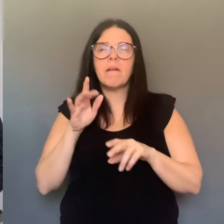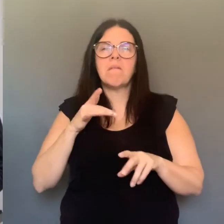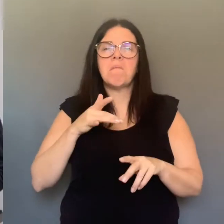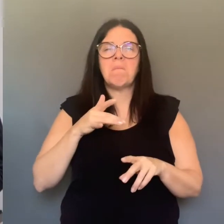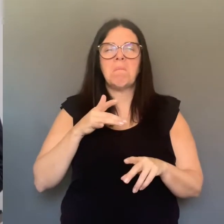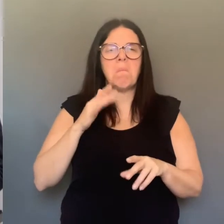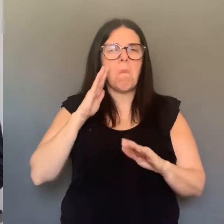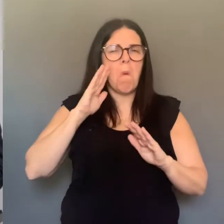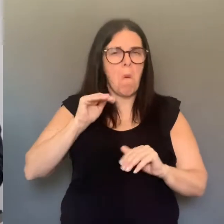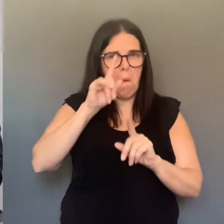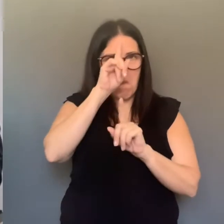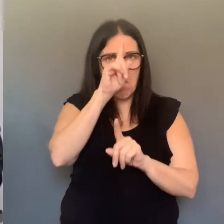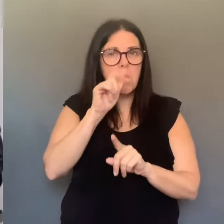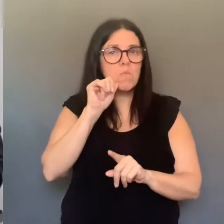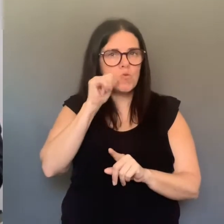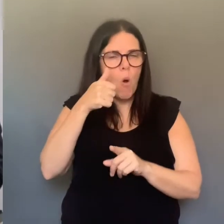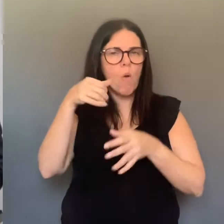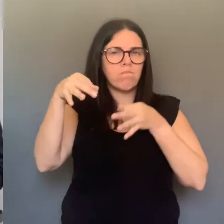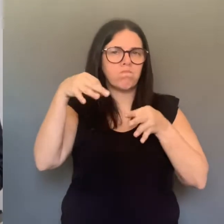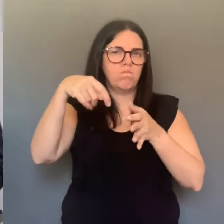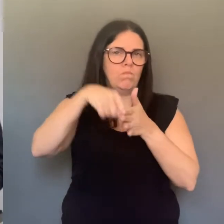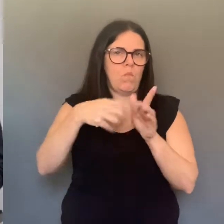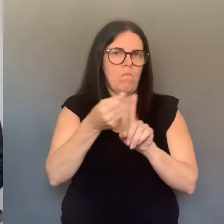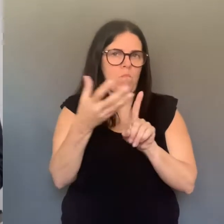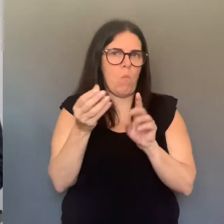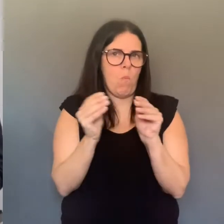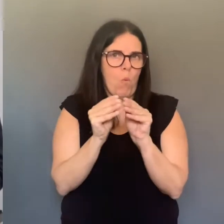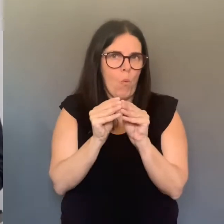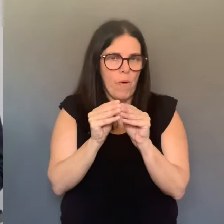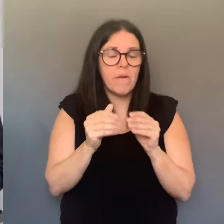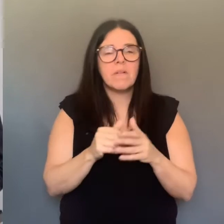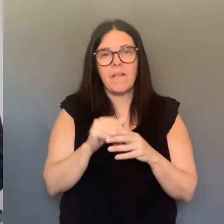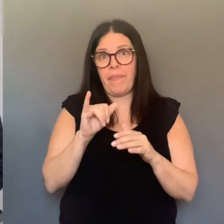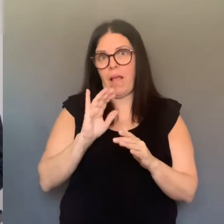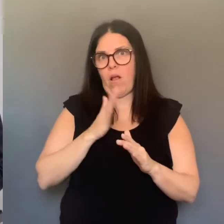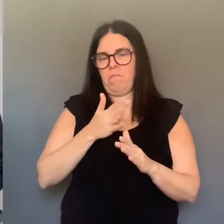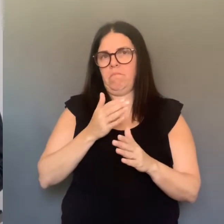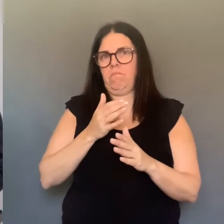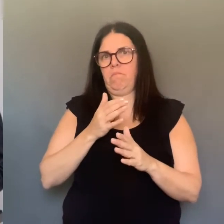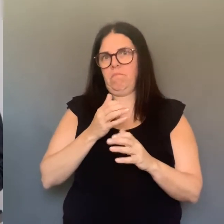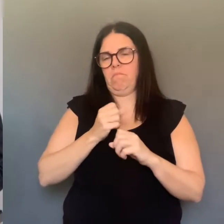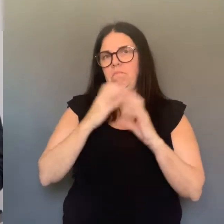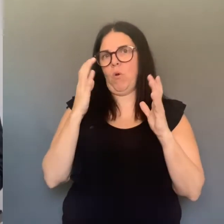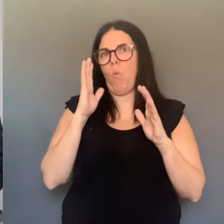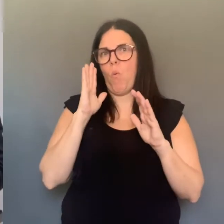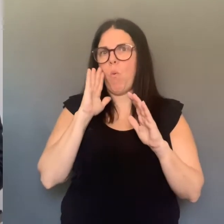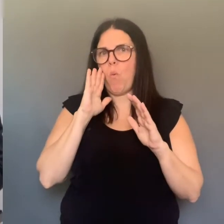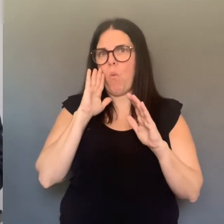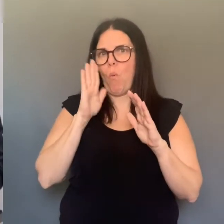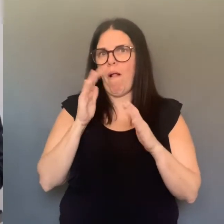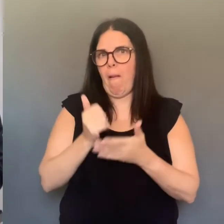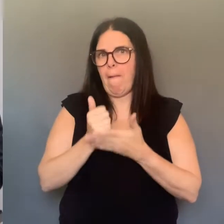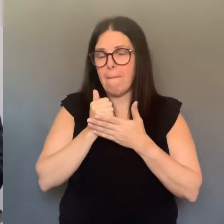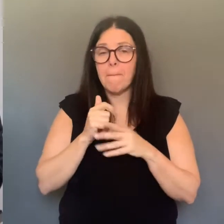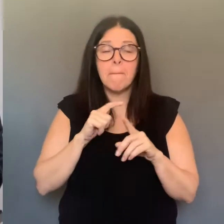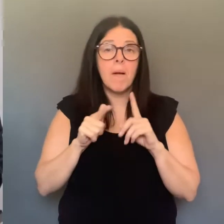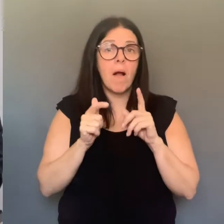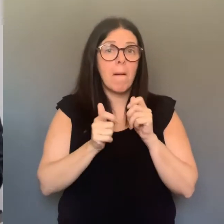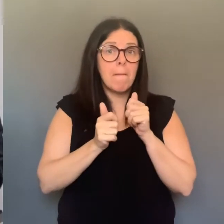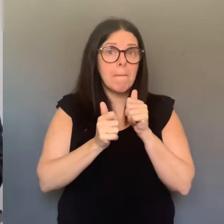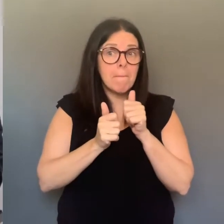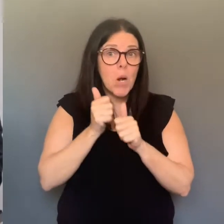in the last week, and now we are just getting the results back. So we have done some preliminary analysis, and we should be able to share